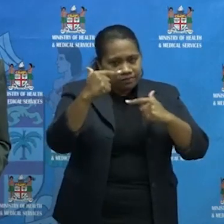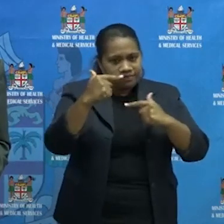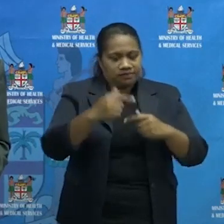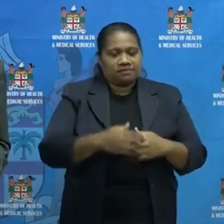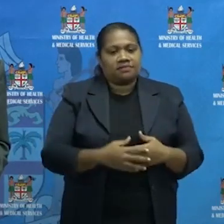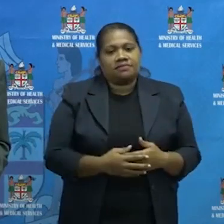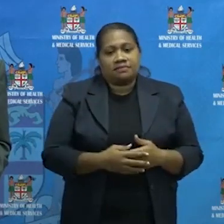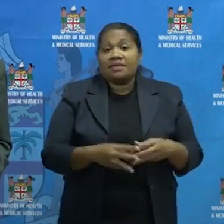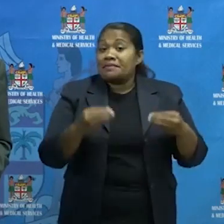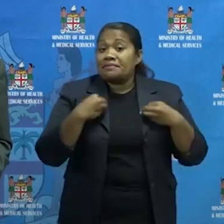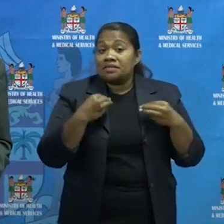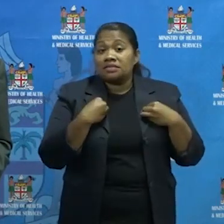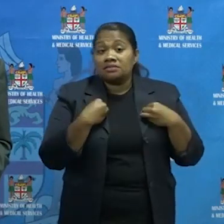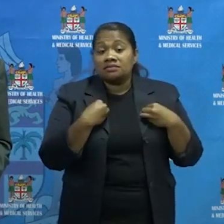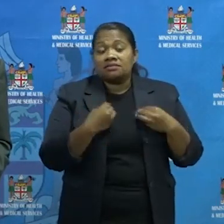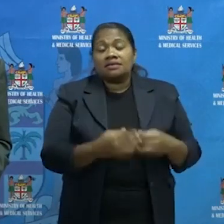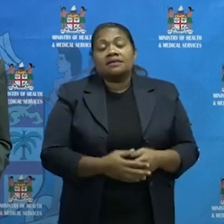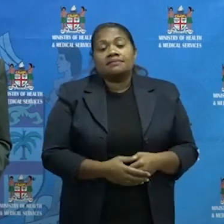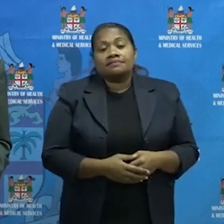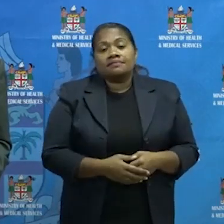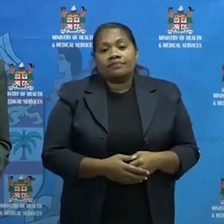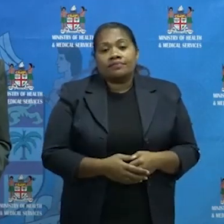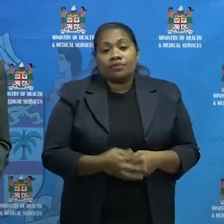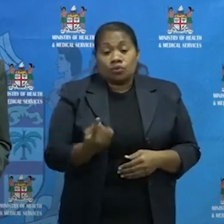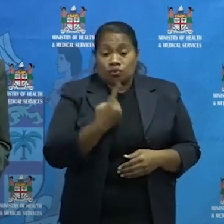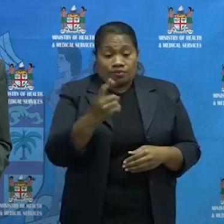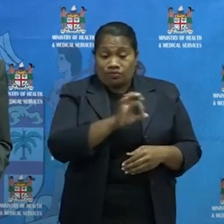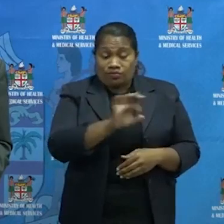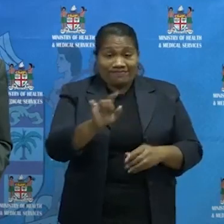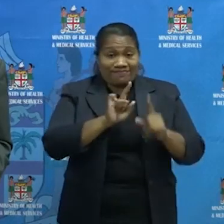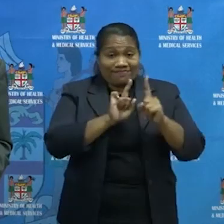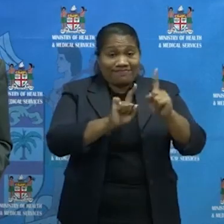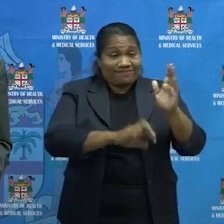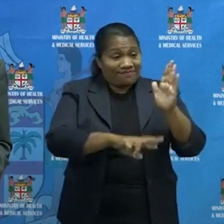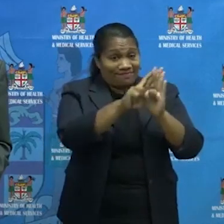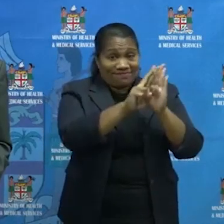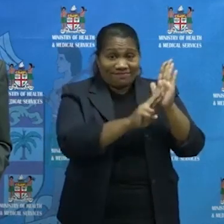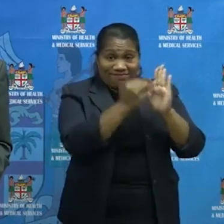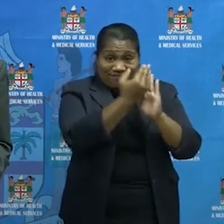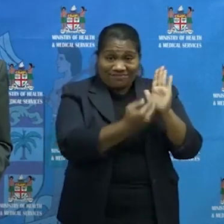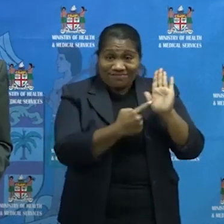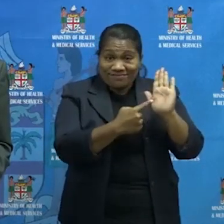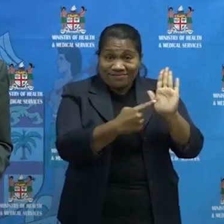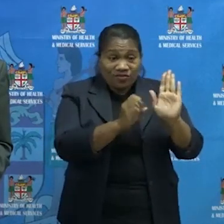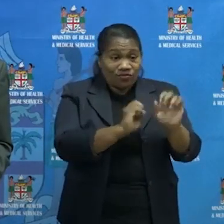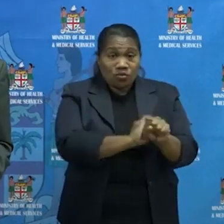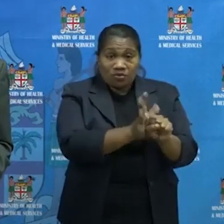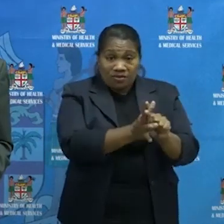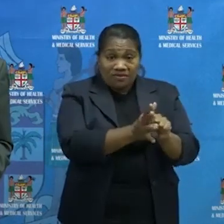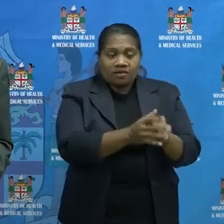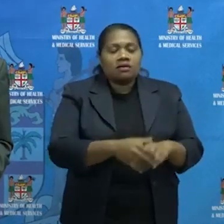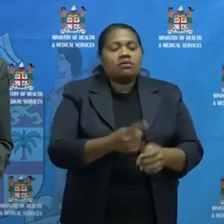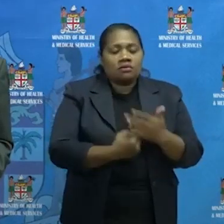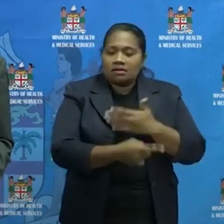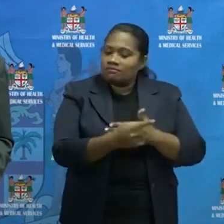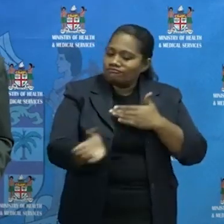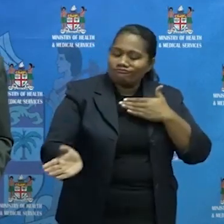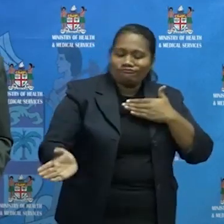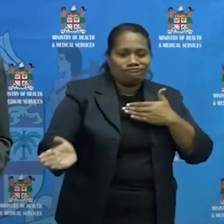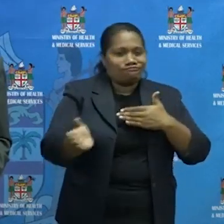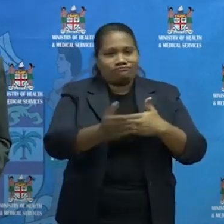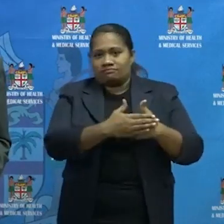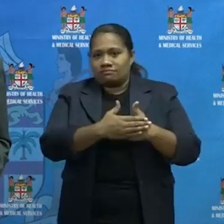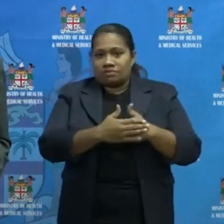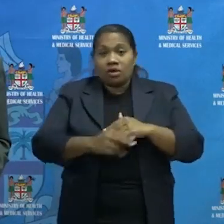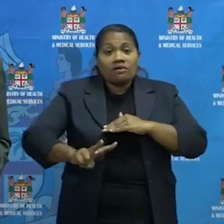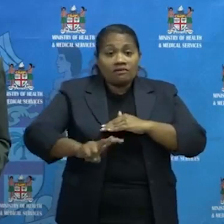Businesses that do not manage these risks with COVID-safe plans will be shut down. The virus is here.